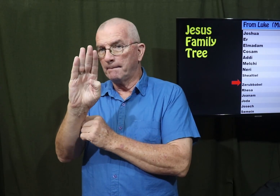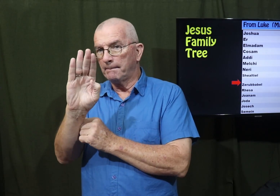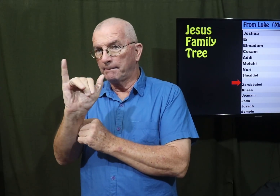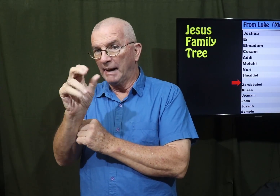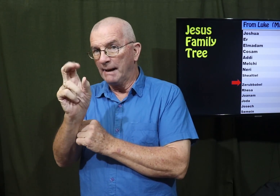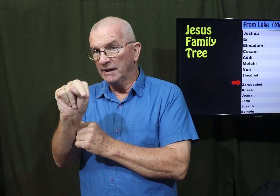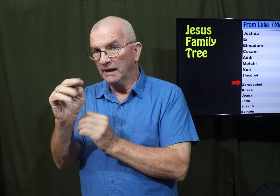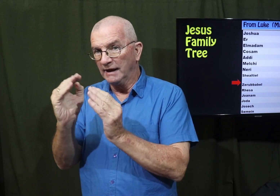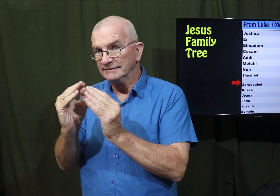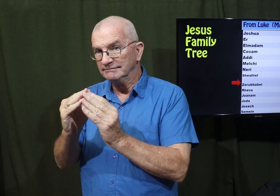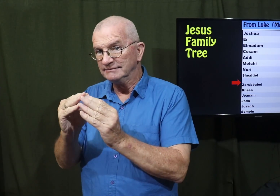was in Babylon